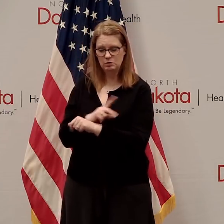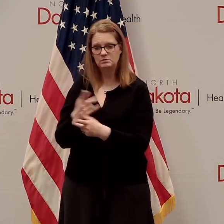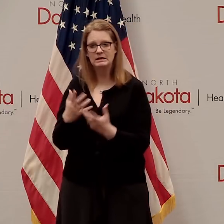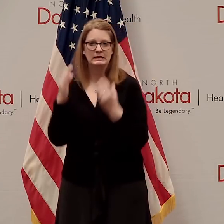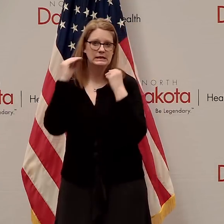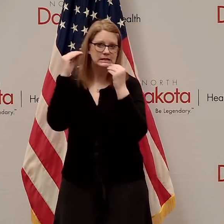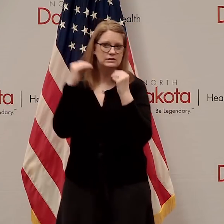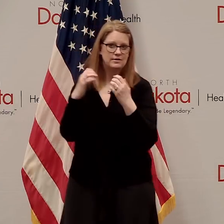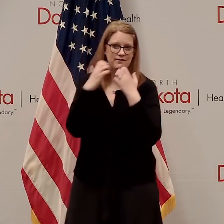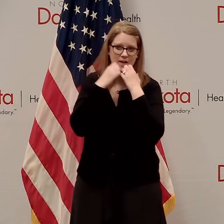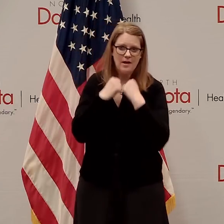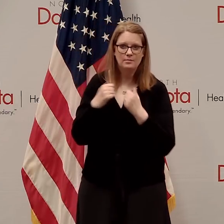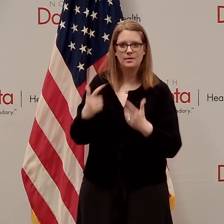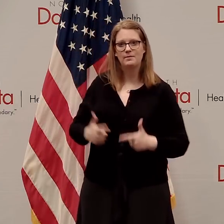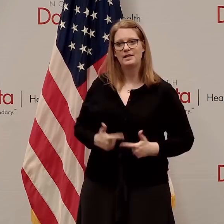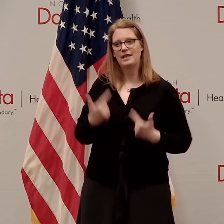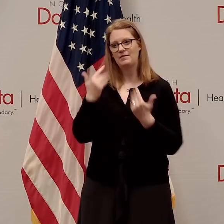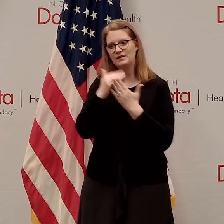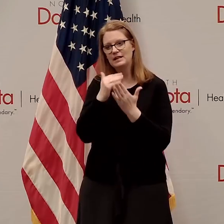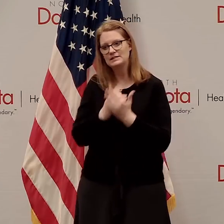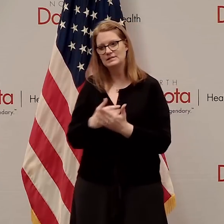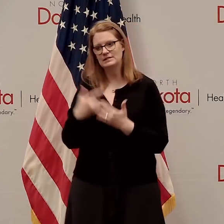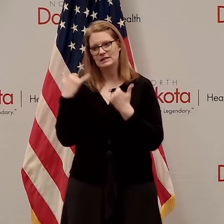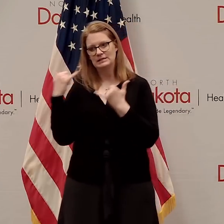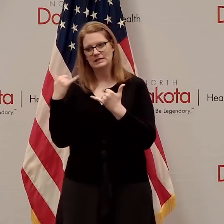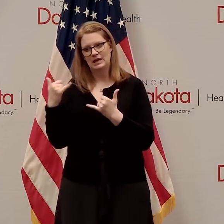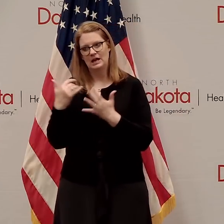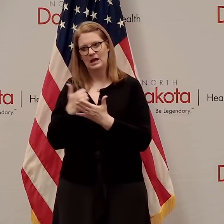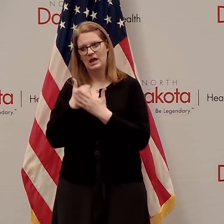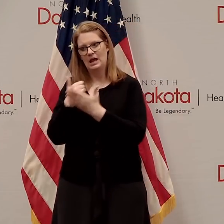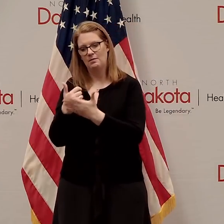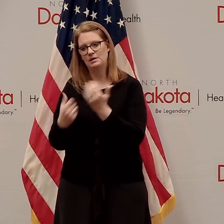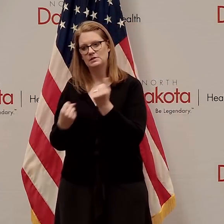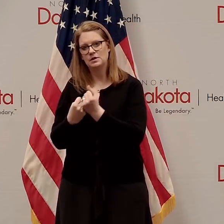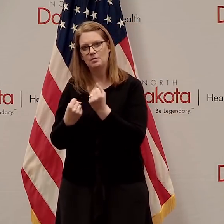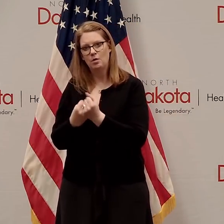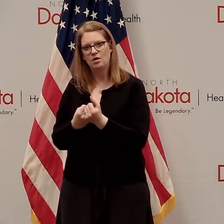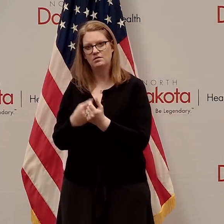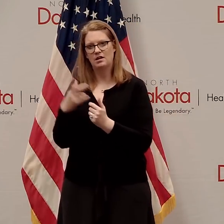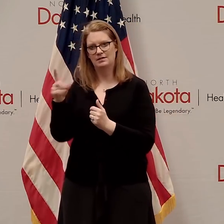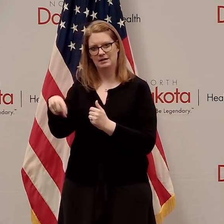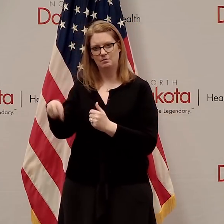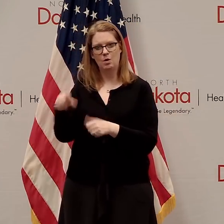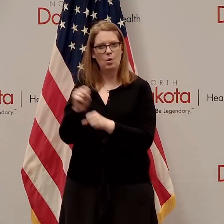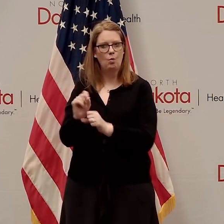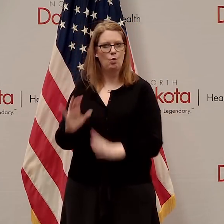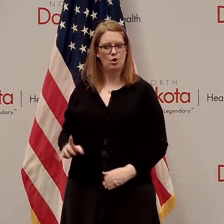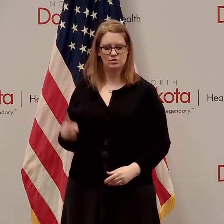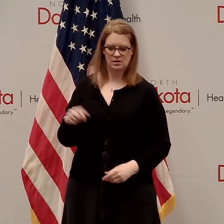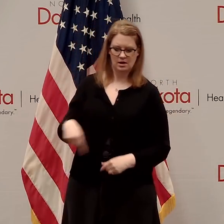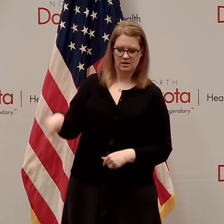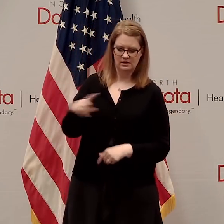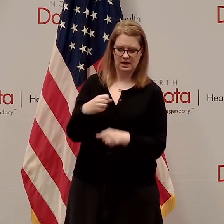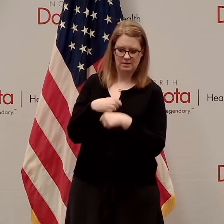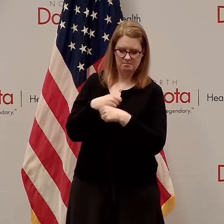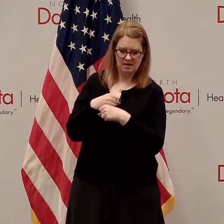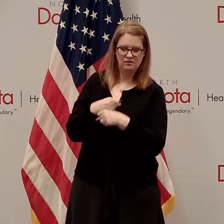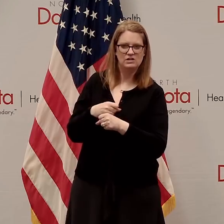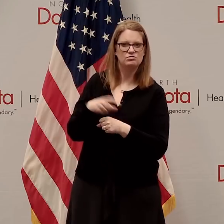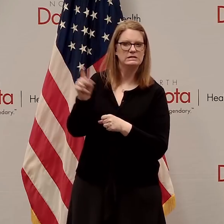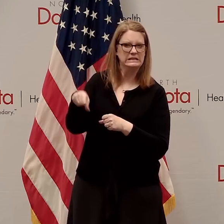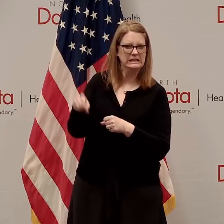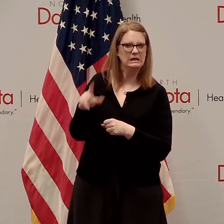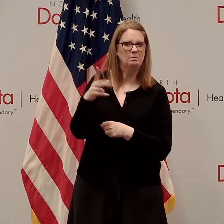to re-enter our community and our workforce. And today they're helping to support our essential workers as they manufacture needed